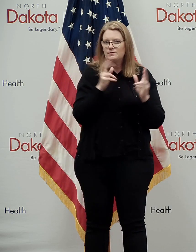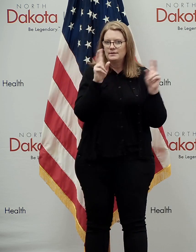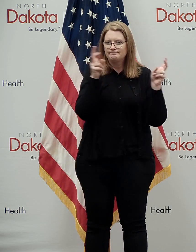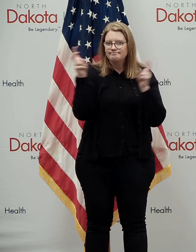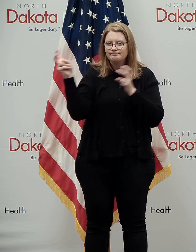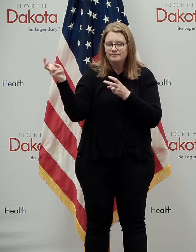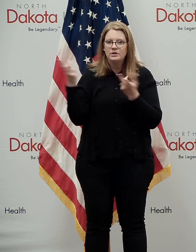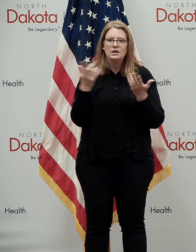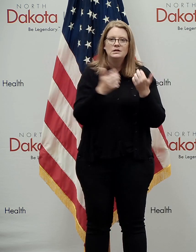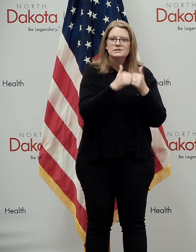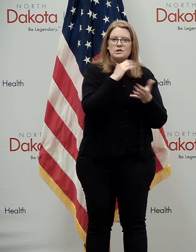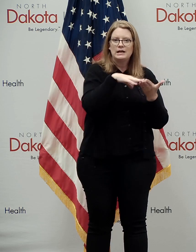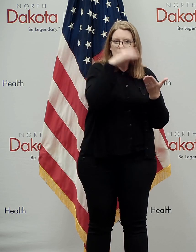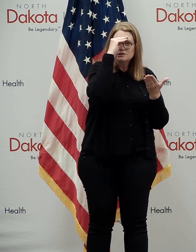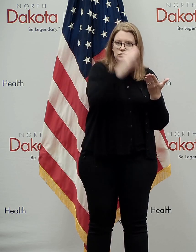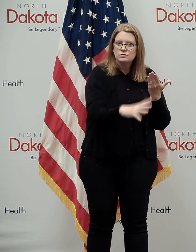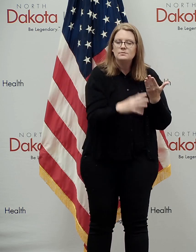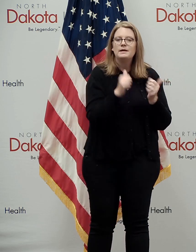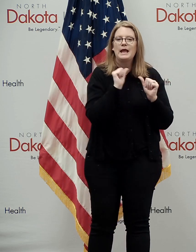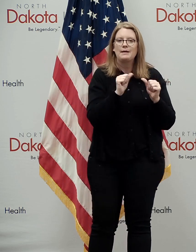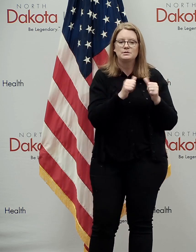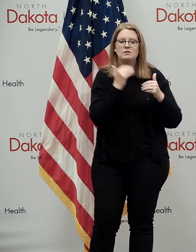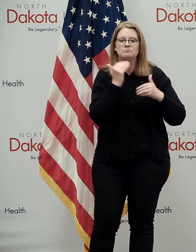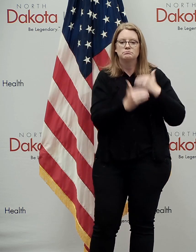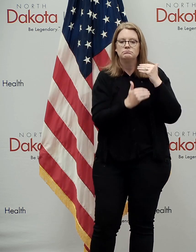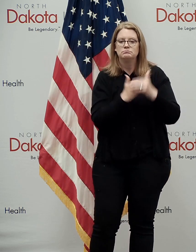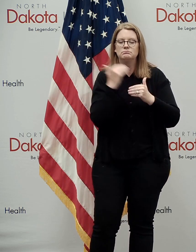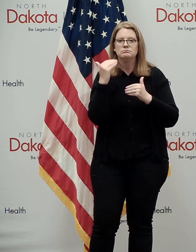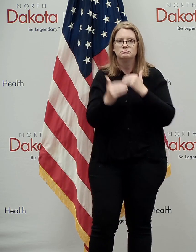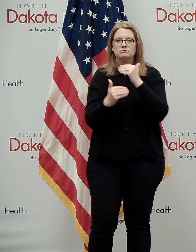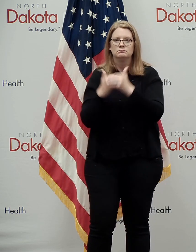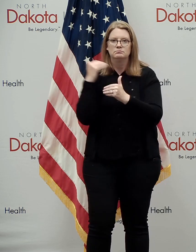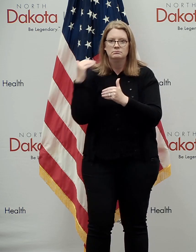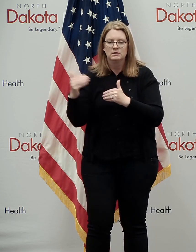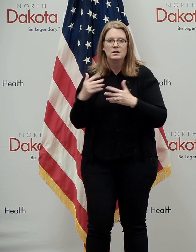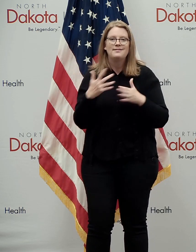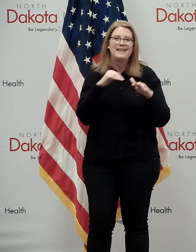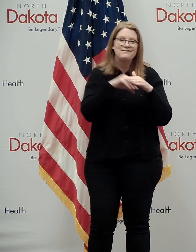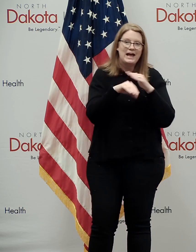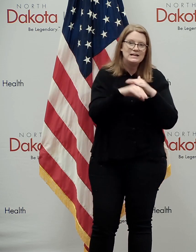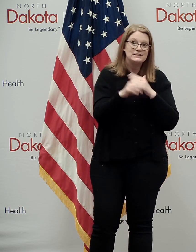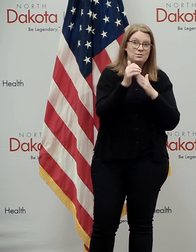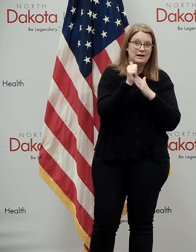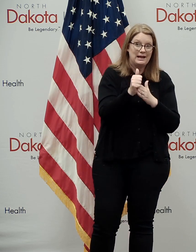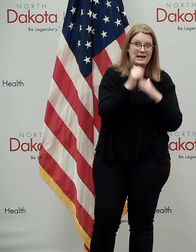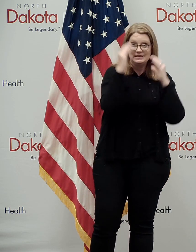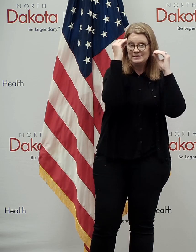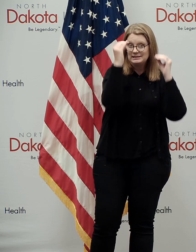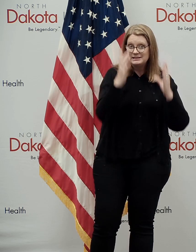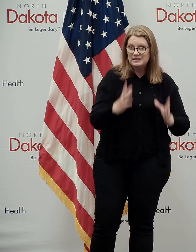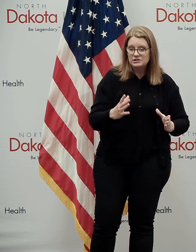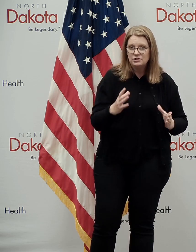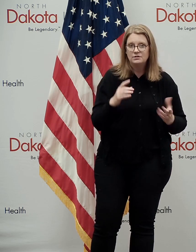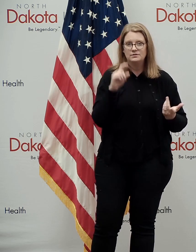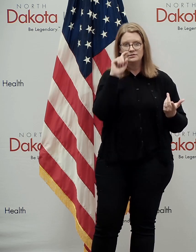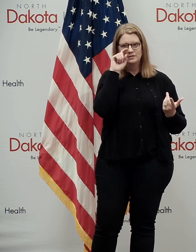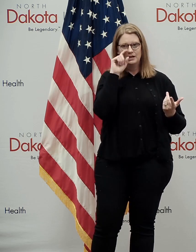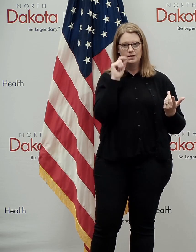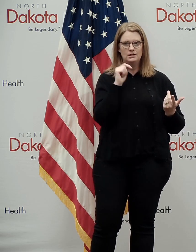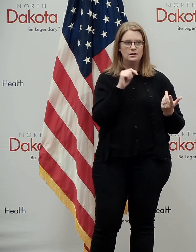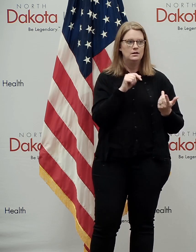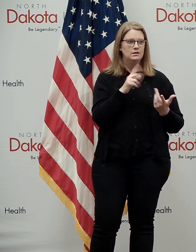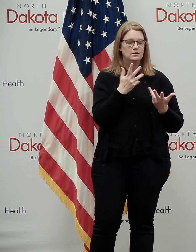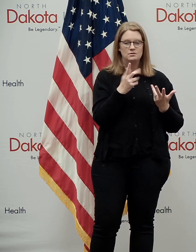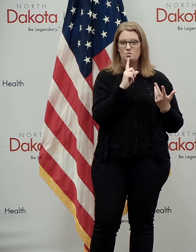each student will be able to work their way through. They'll have access to a guiding teacher because, again, learning doesn't occur in a vacuum.